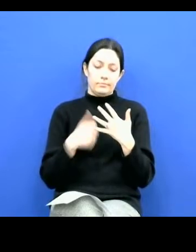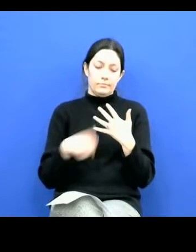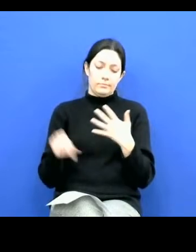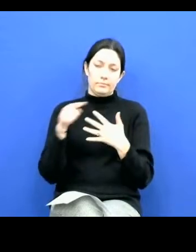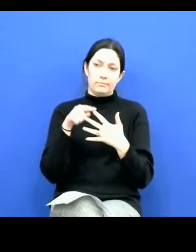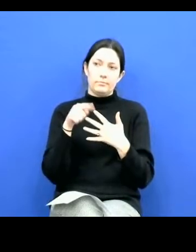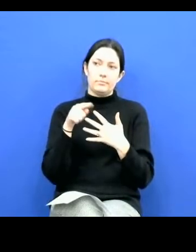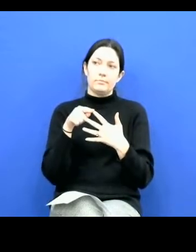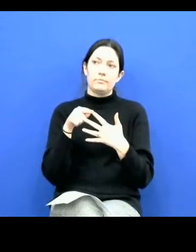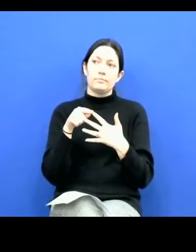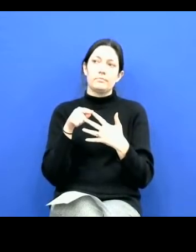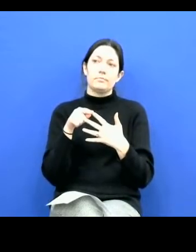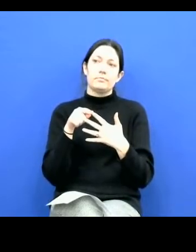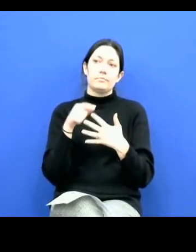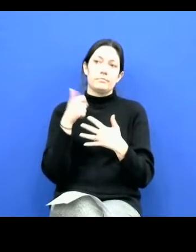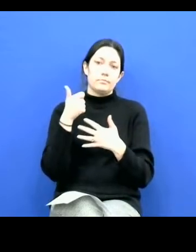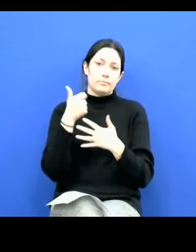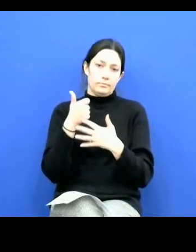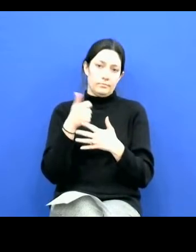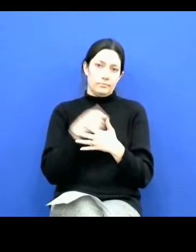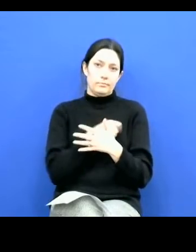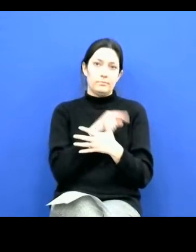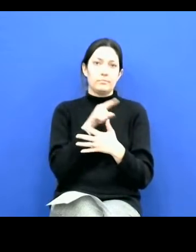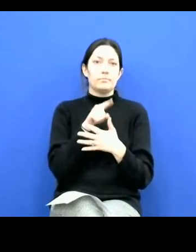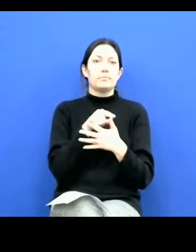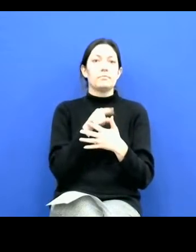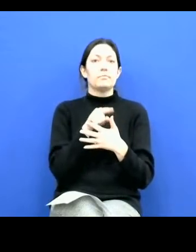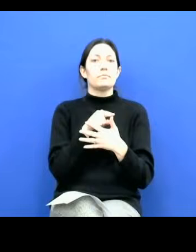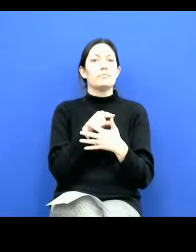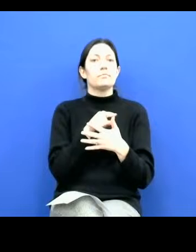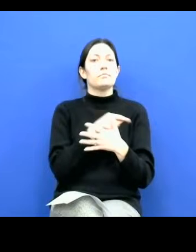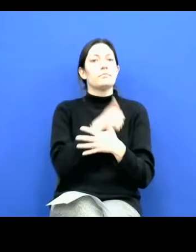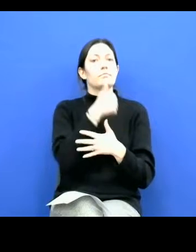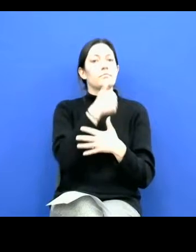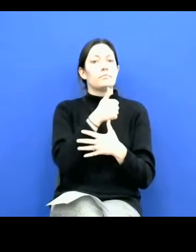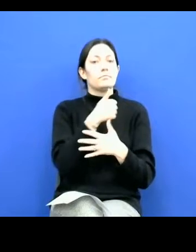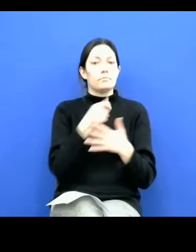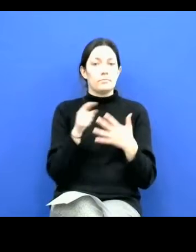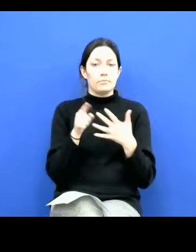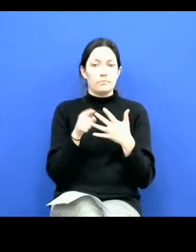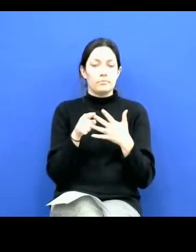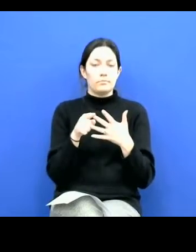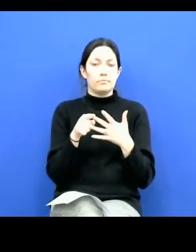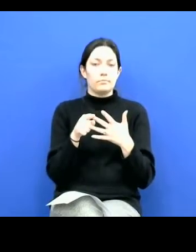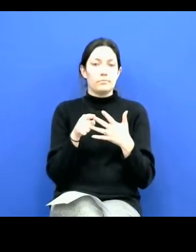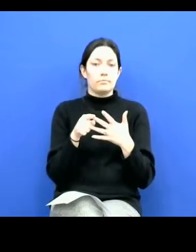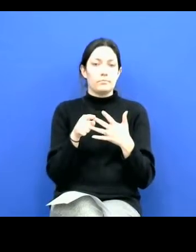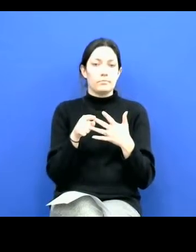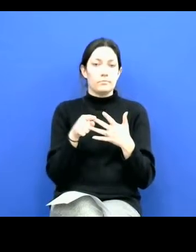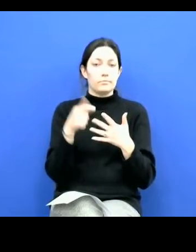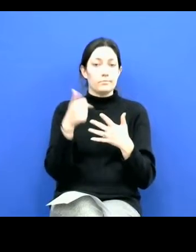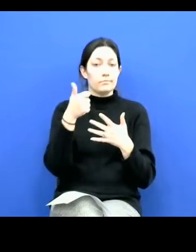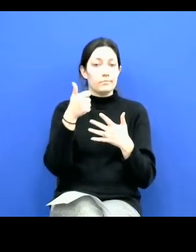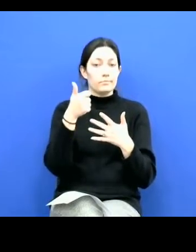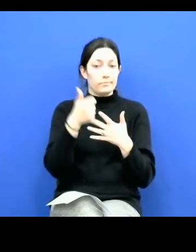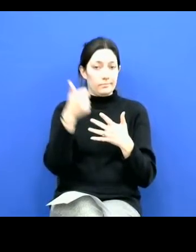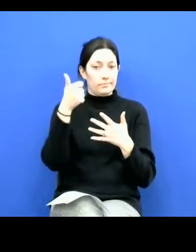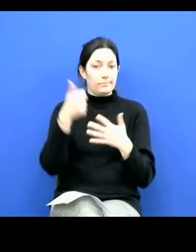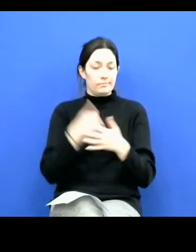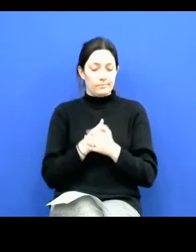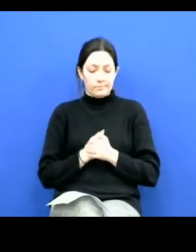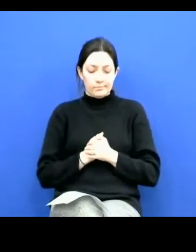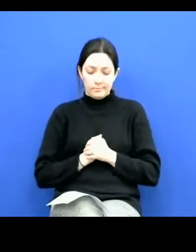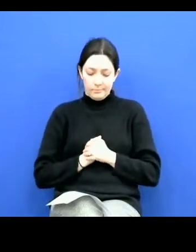Aye. Councilmember Page, Aye. Councilmember Blanca, Aye. Supervisor Schultz. Aye.